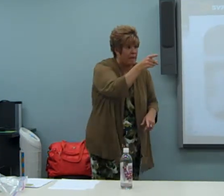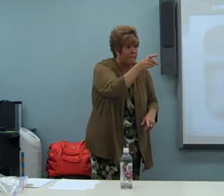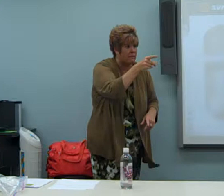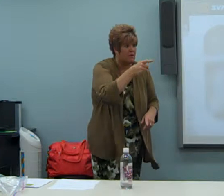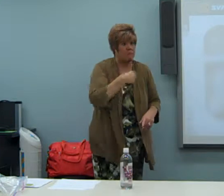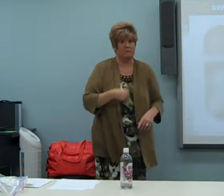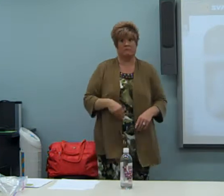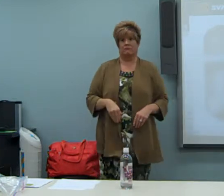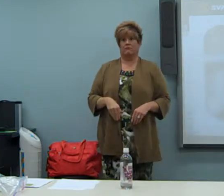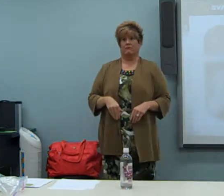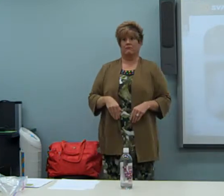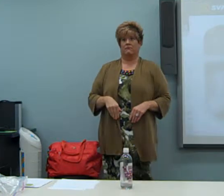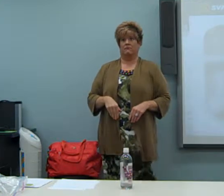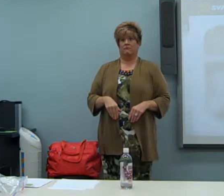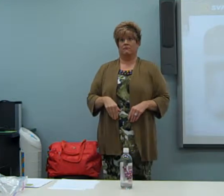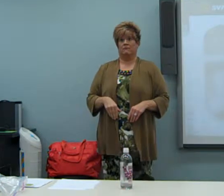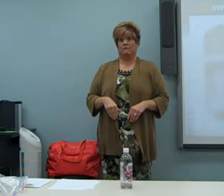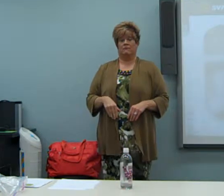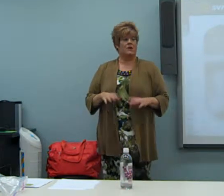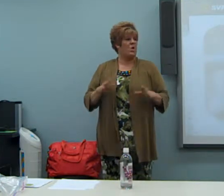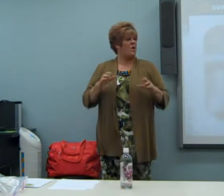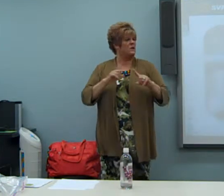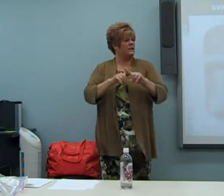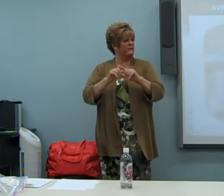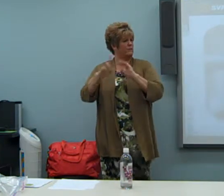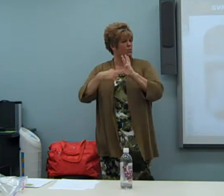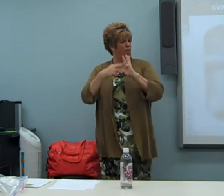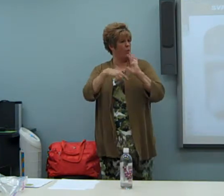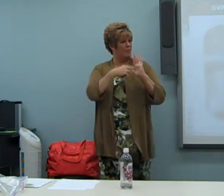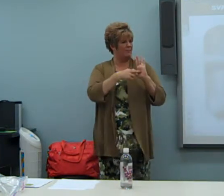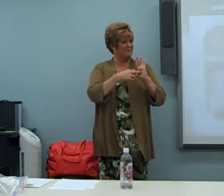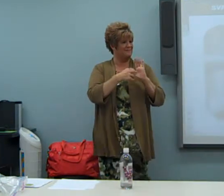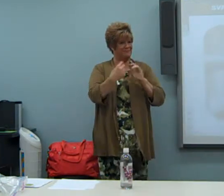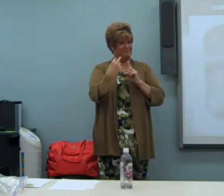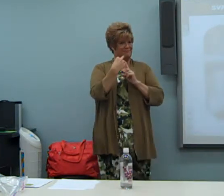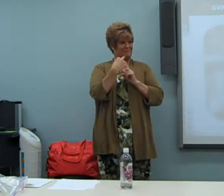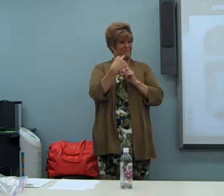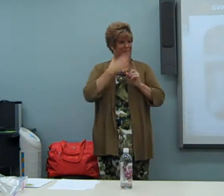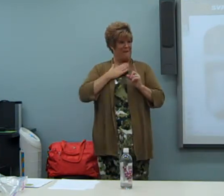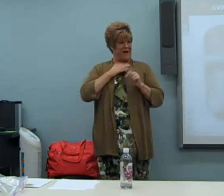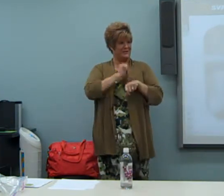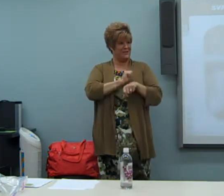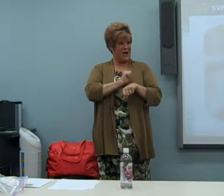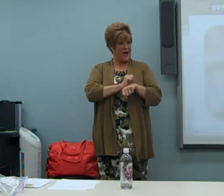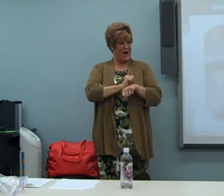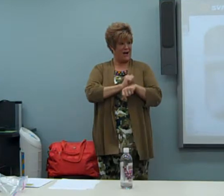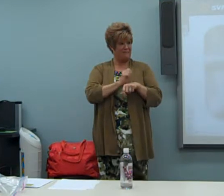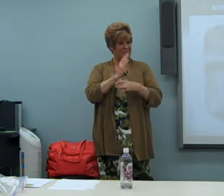You need to help me. Why don't you shut up? Those are some, I mean, the roles change.